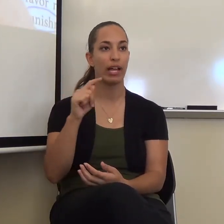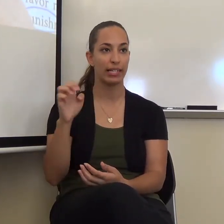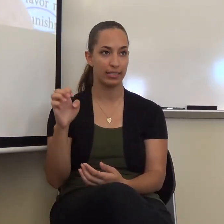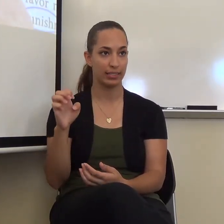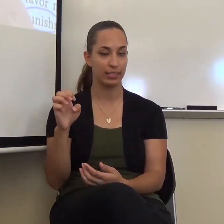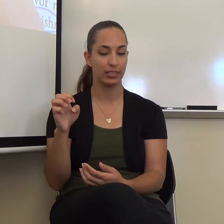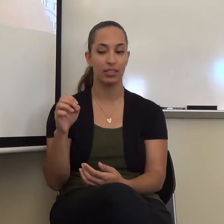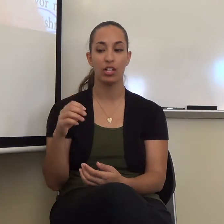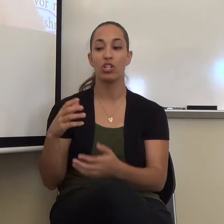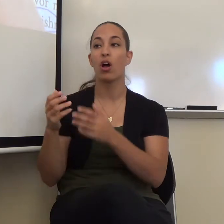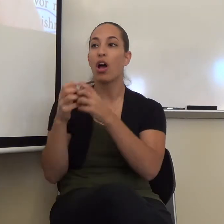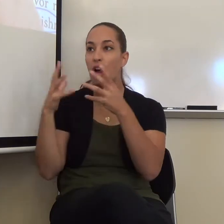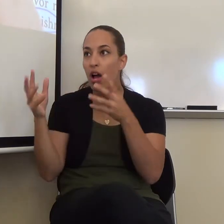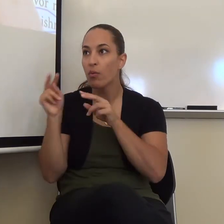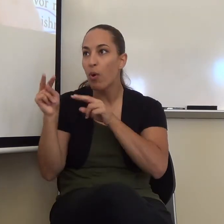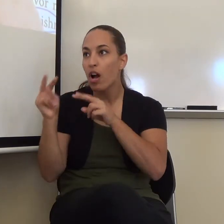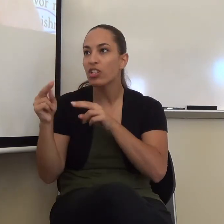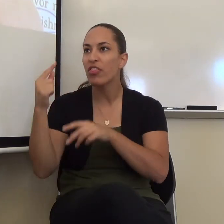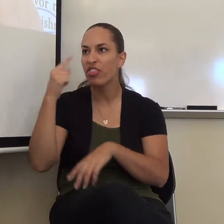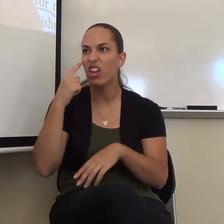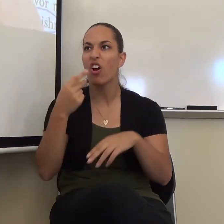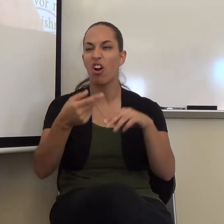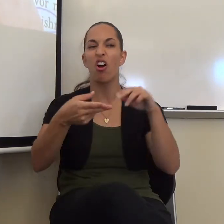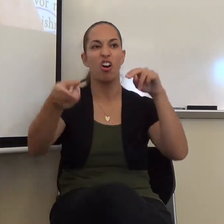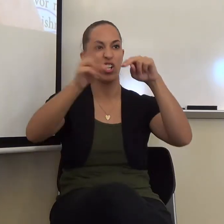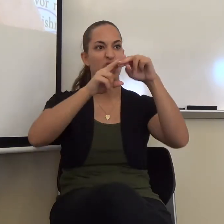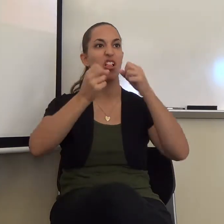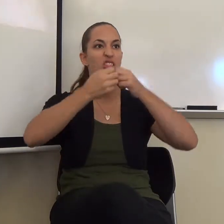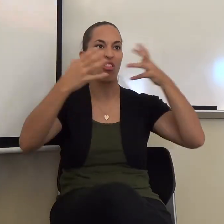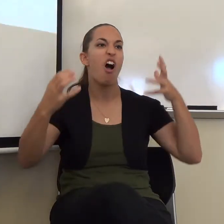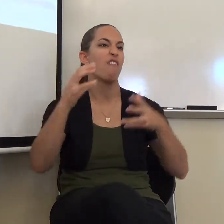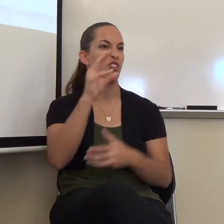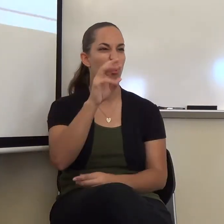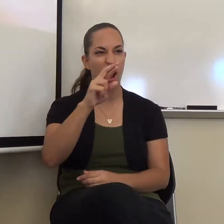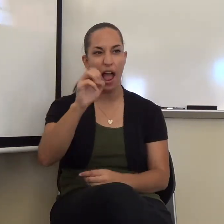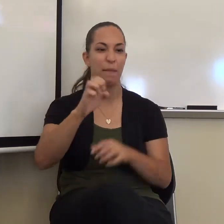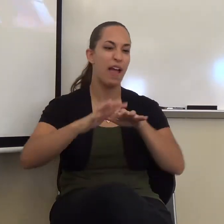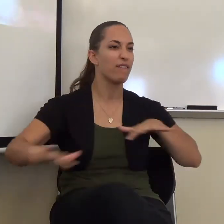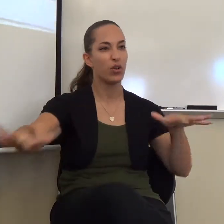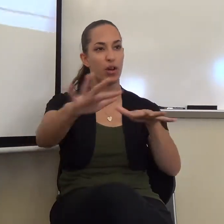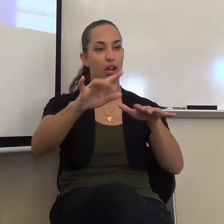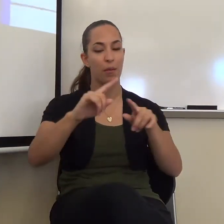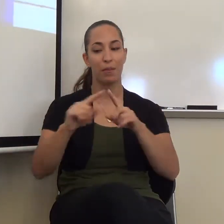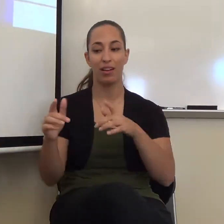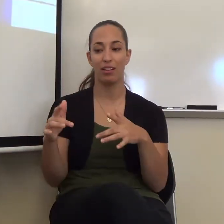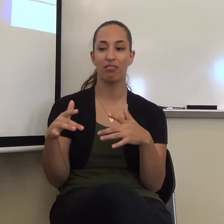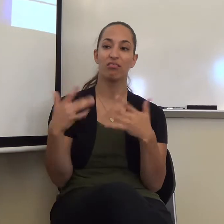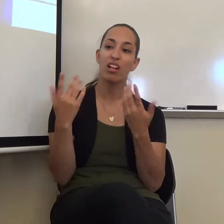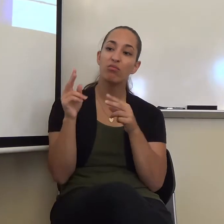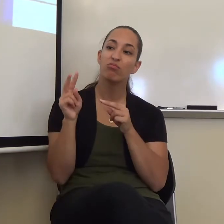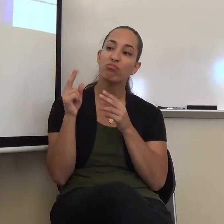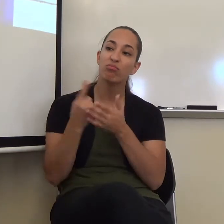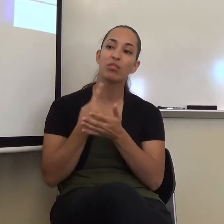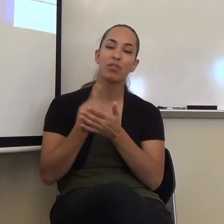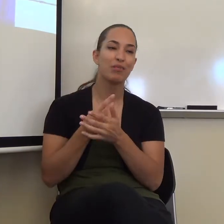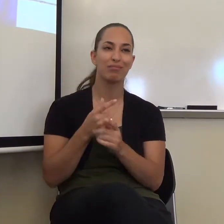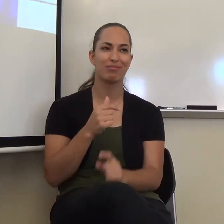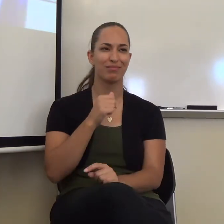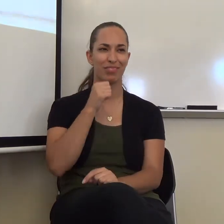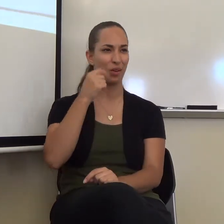is up, light viewers don't necessarily think so. So what's the topic of this second part?